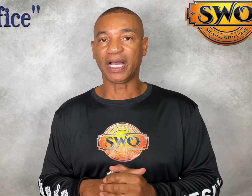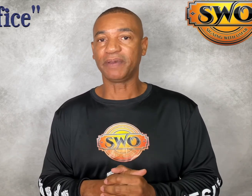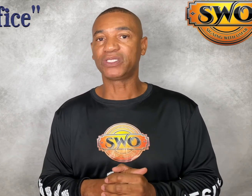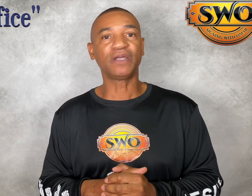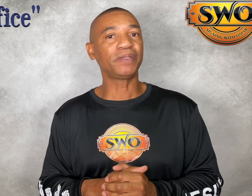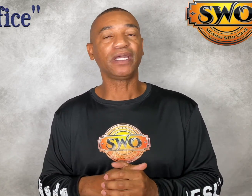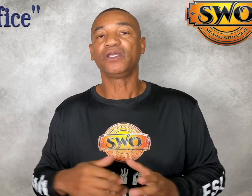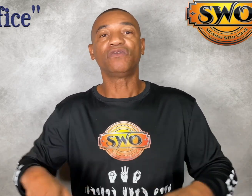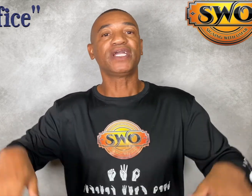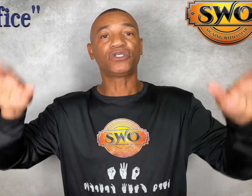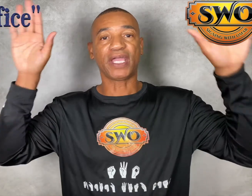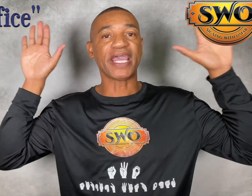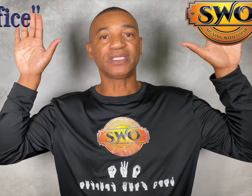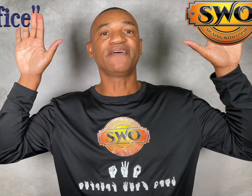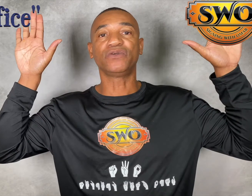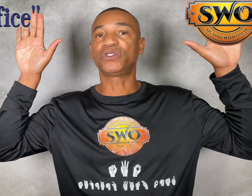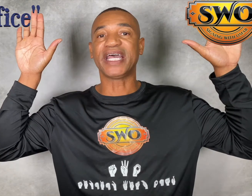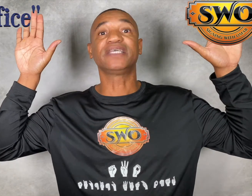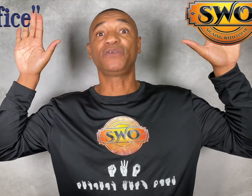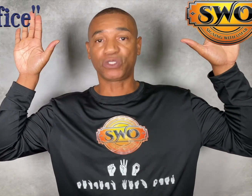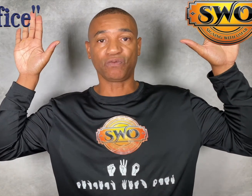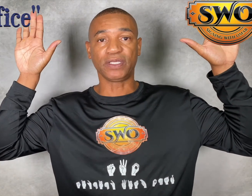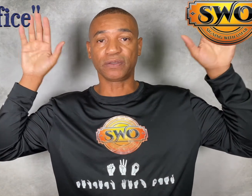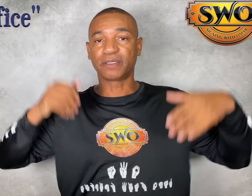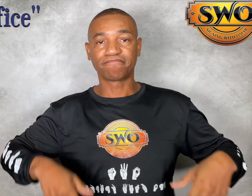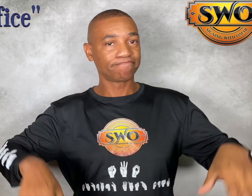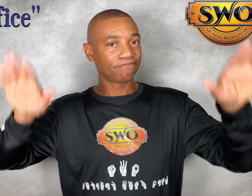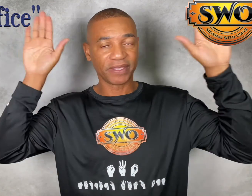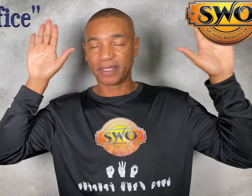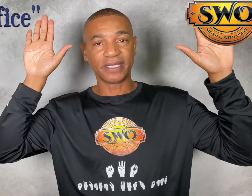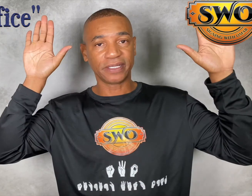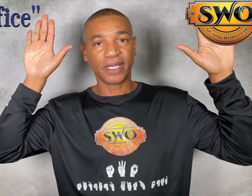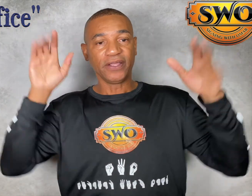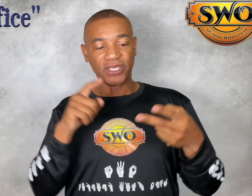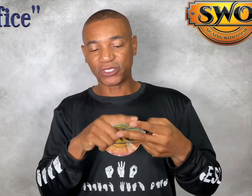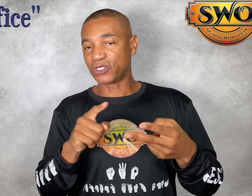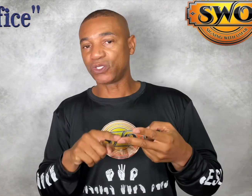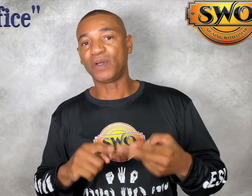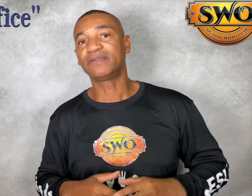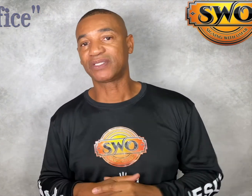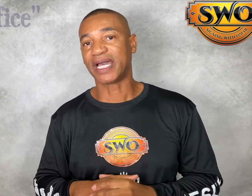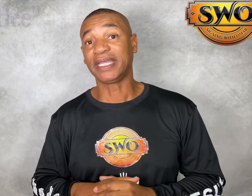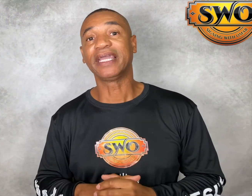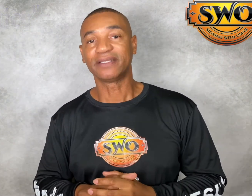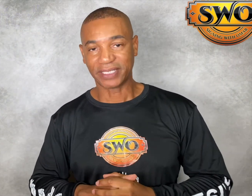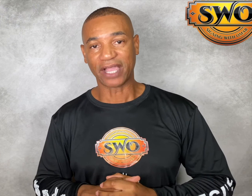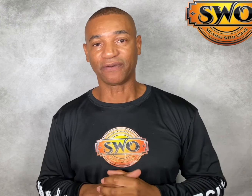and simply you raise your hands as if you surrendered. These are the two ways of signing